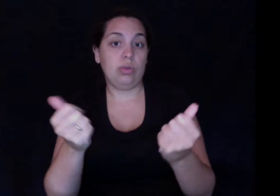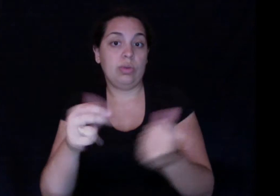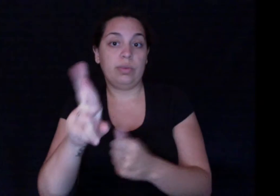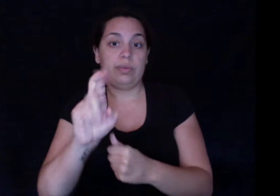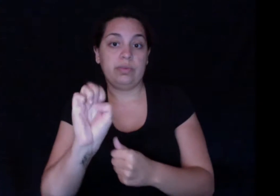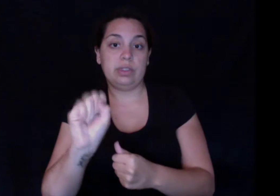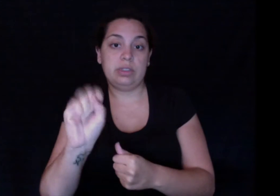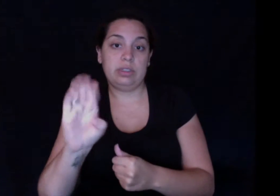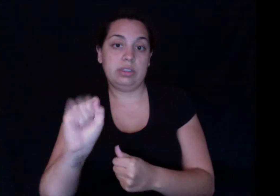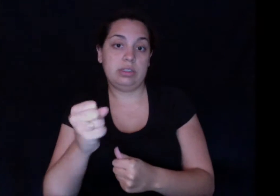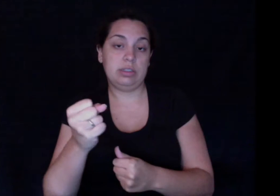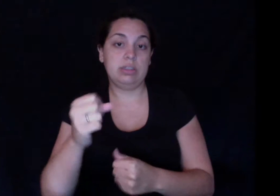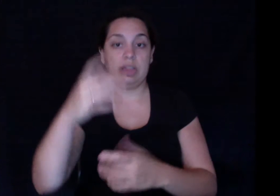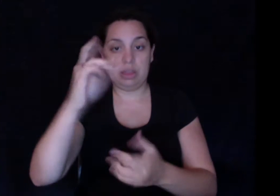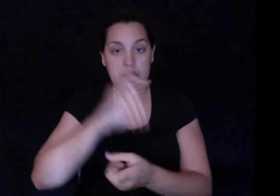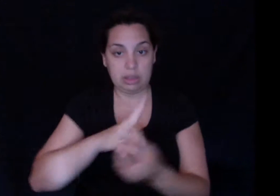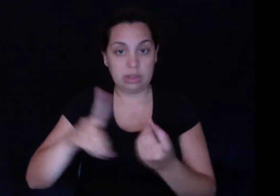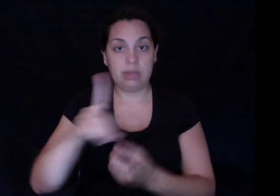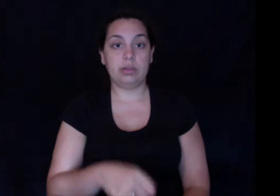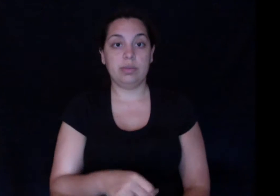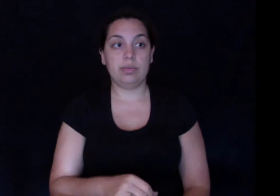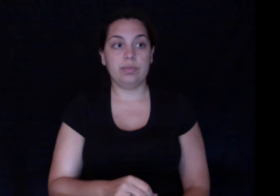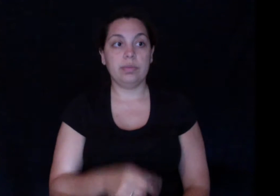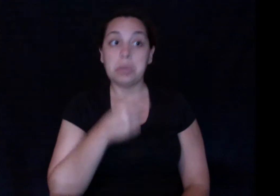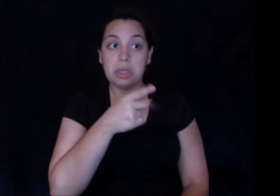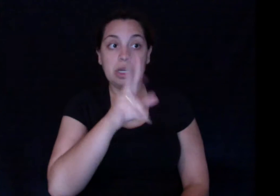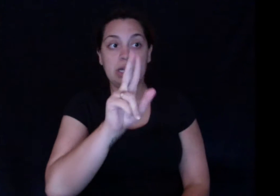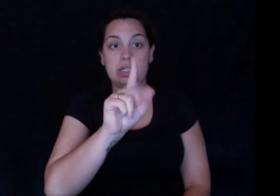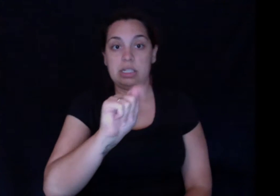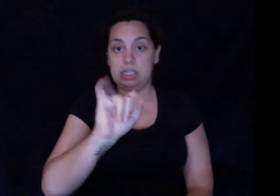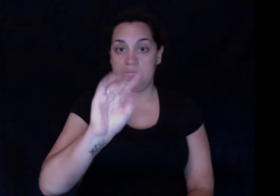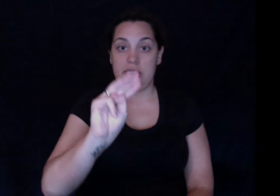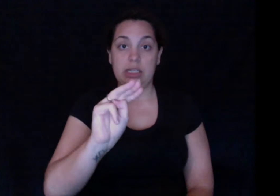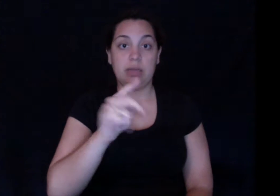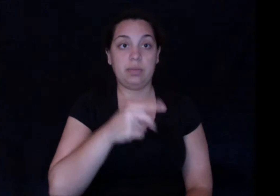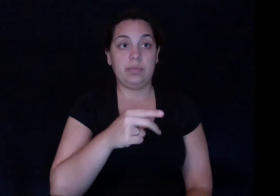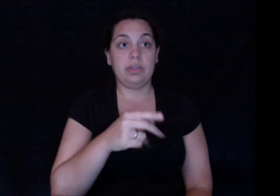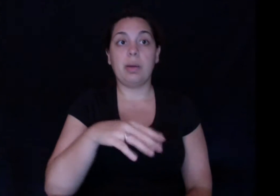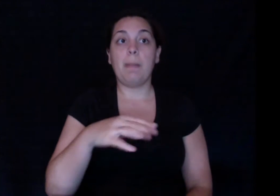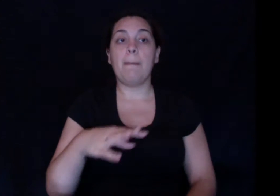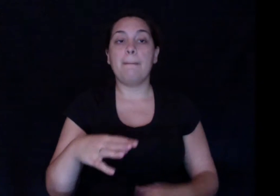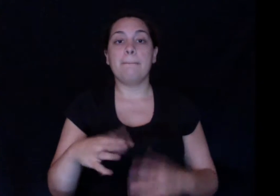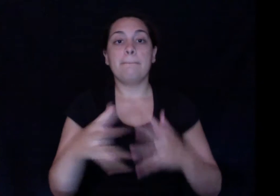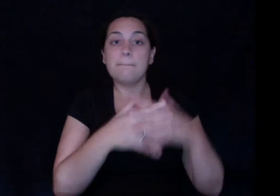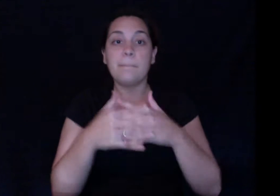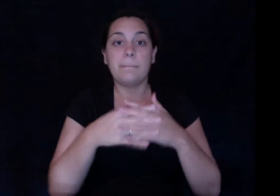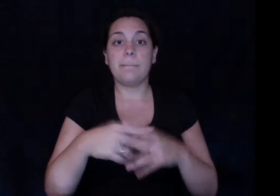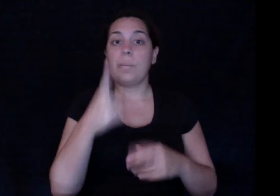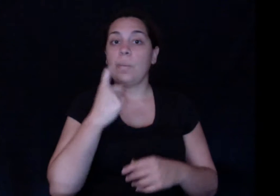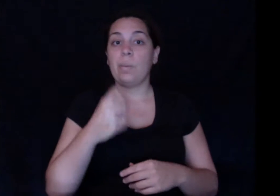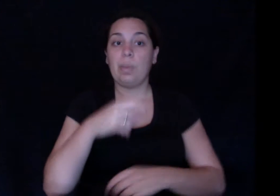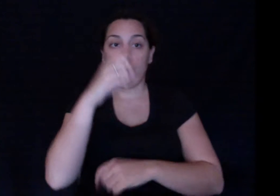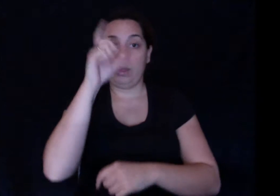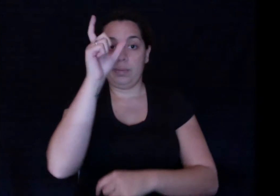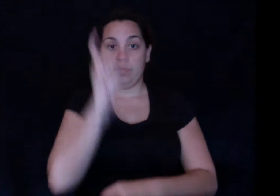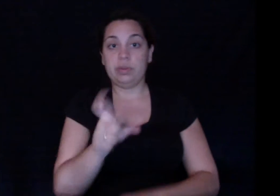my plasma to ward off the anti-D I've been donating for 56 years. James isn't just an ordinary plasma